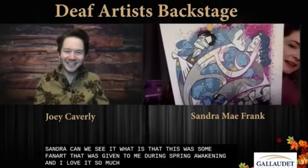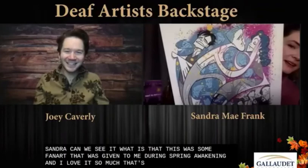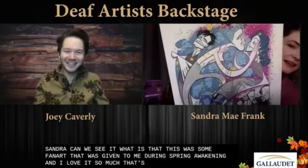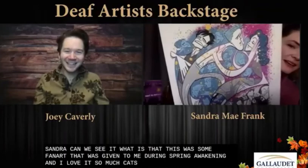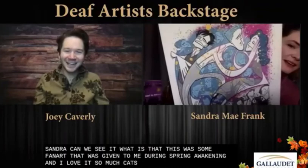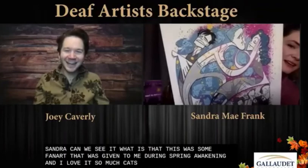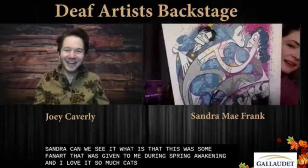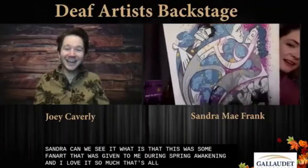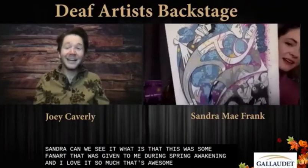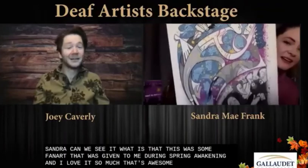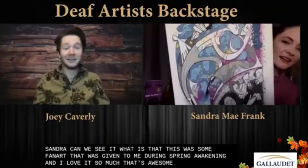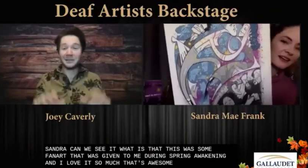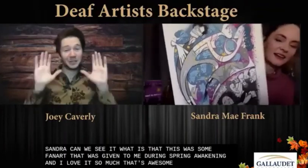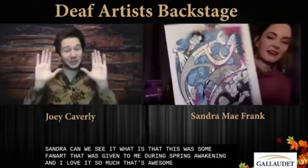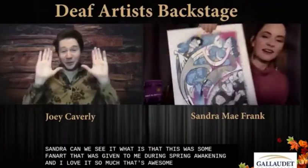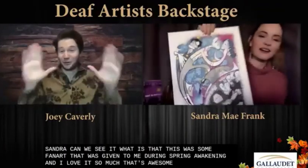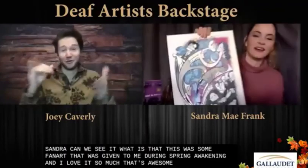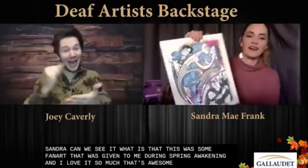that's awesome